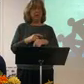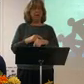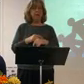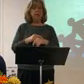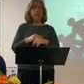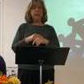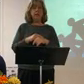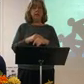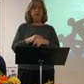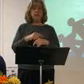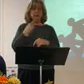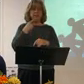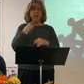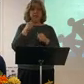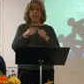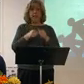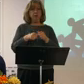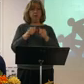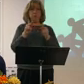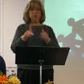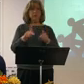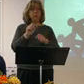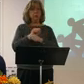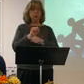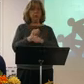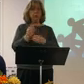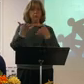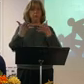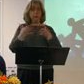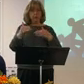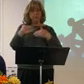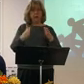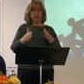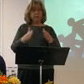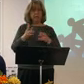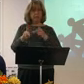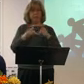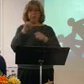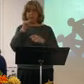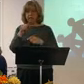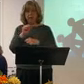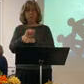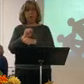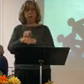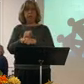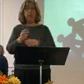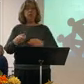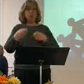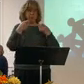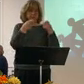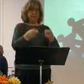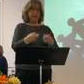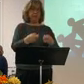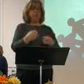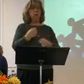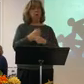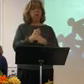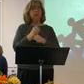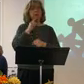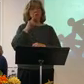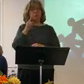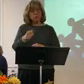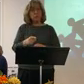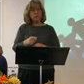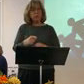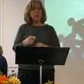said, everybody who's working, bring a box. Everybody who's not working, come get a box. Mm-hmm. And we just made sure that we shared, you got a